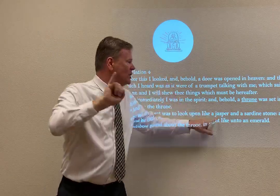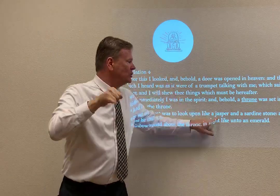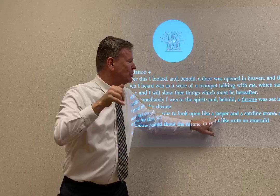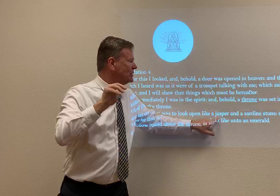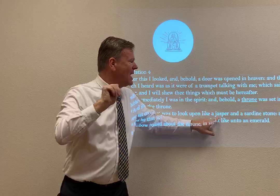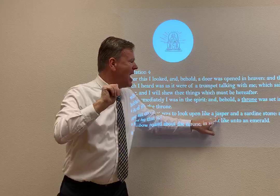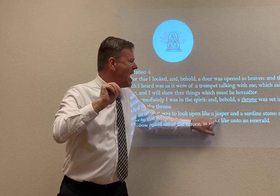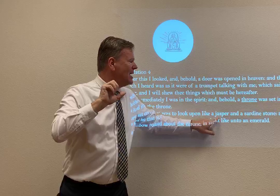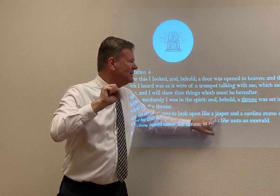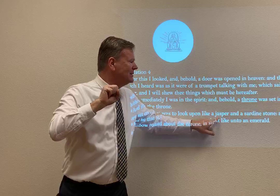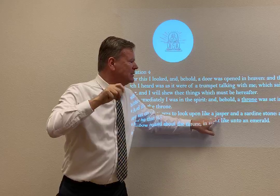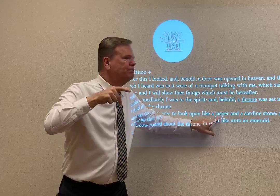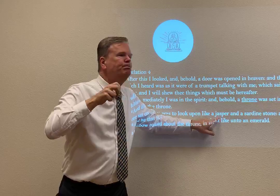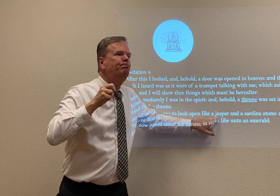like a jasper.